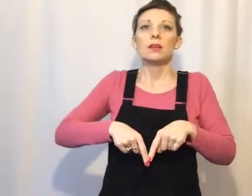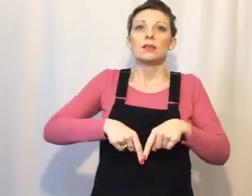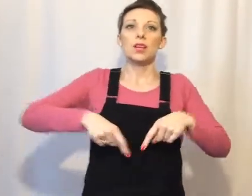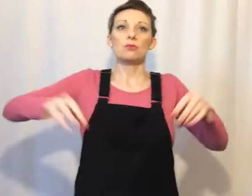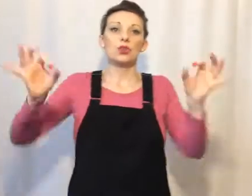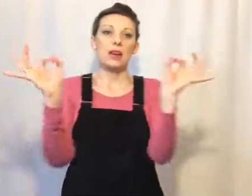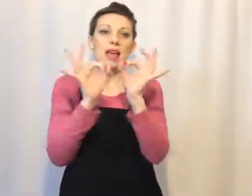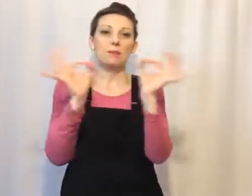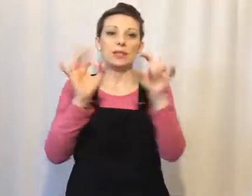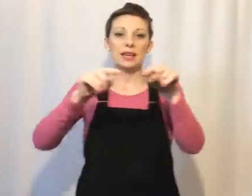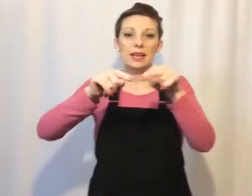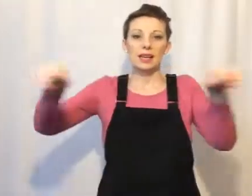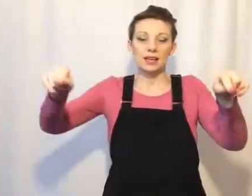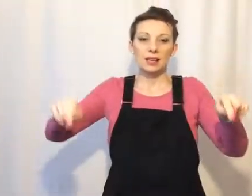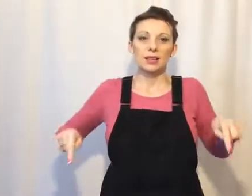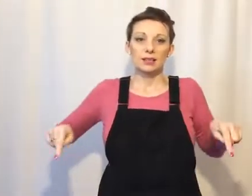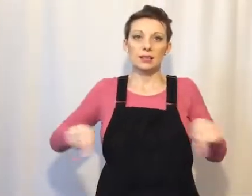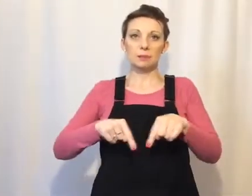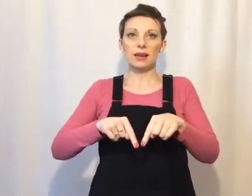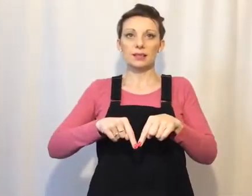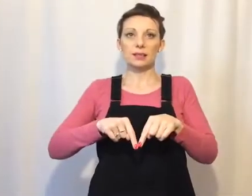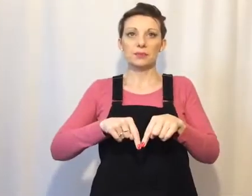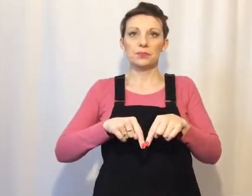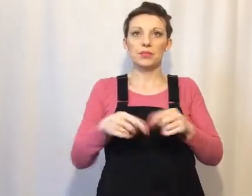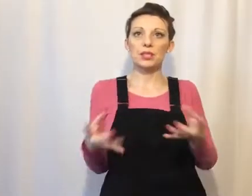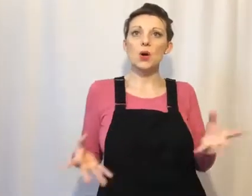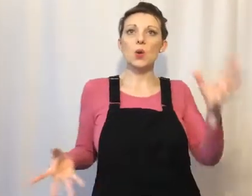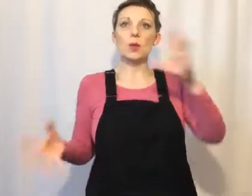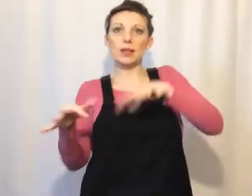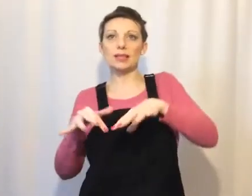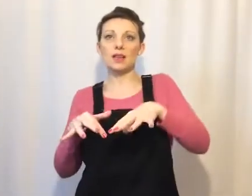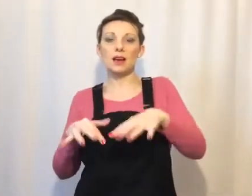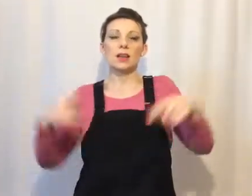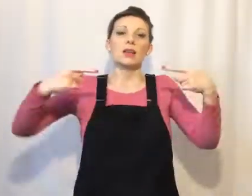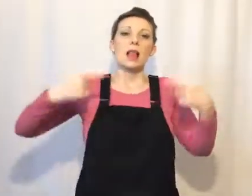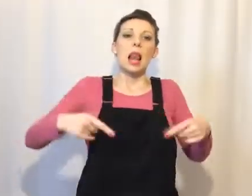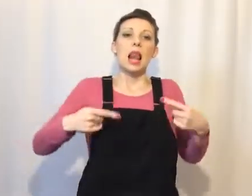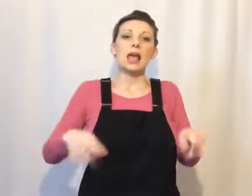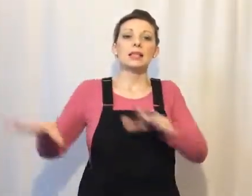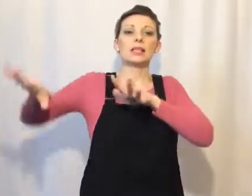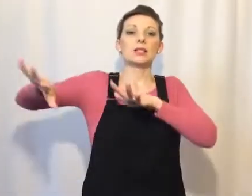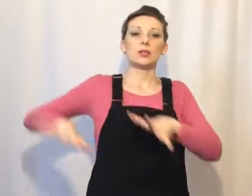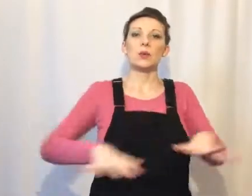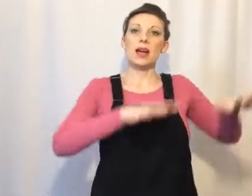So to an empty space. So put that together. Let's sway.